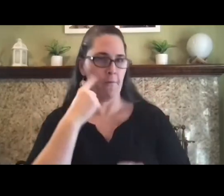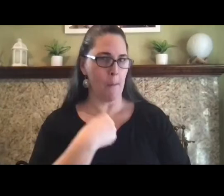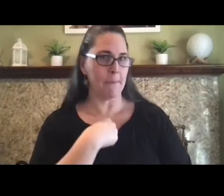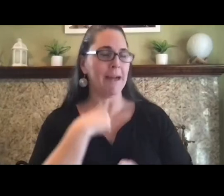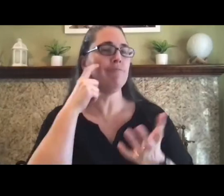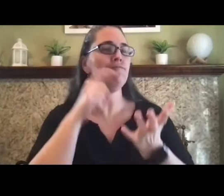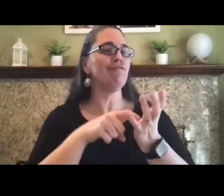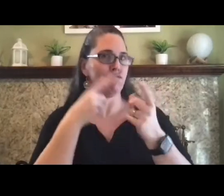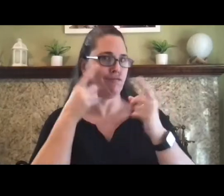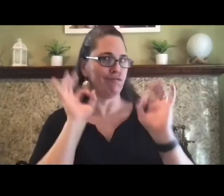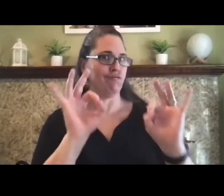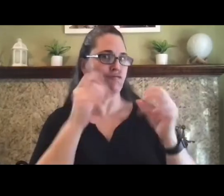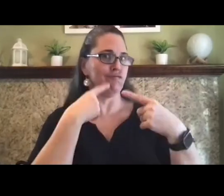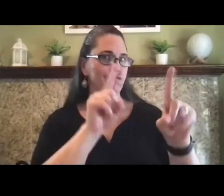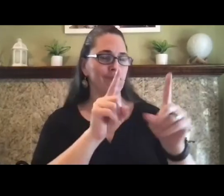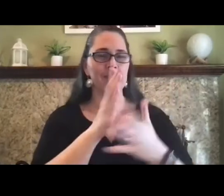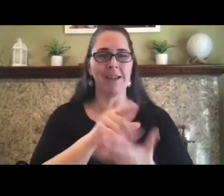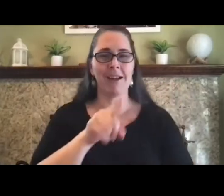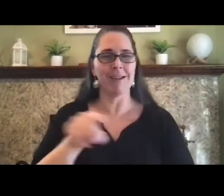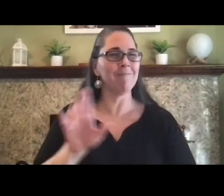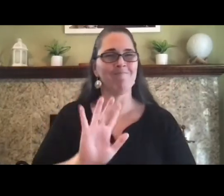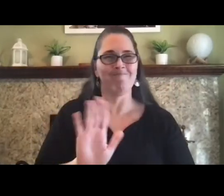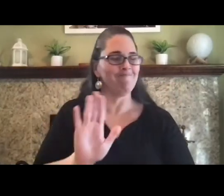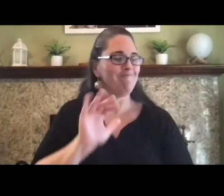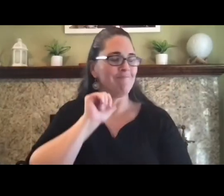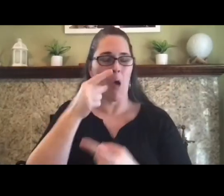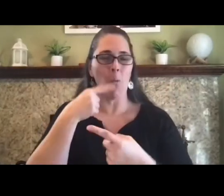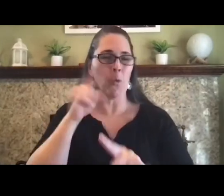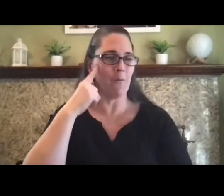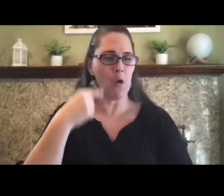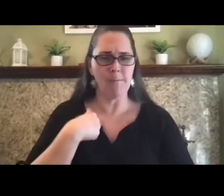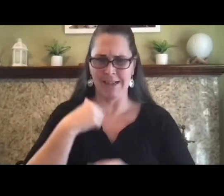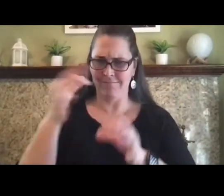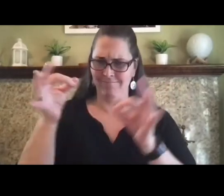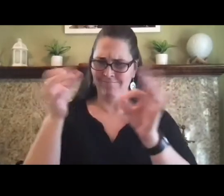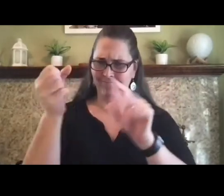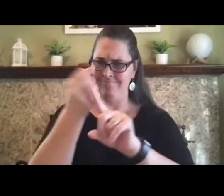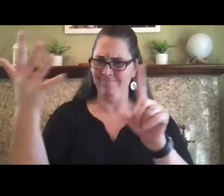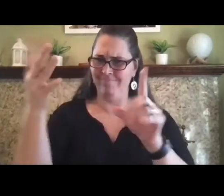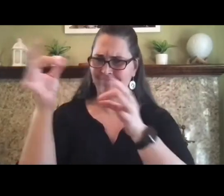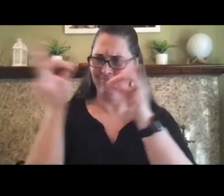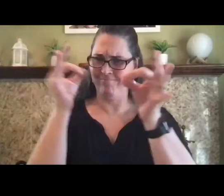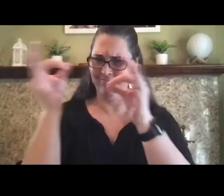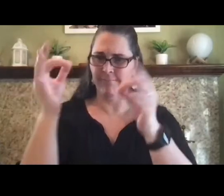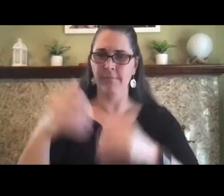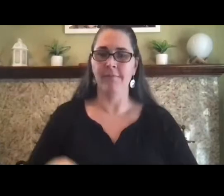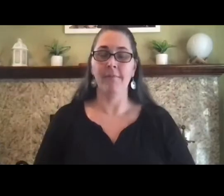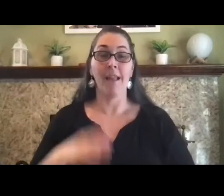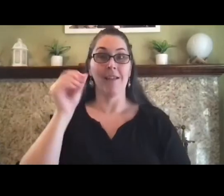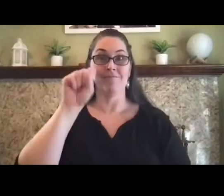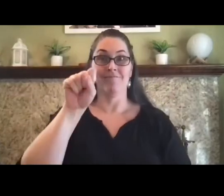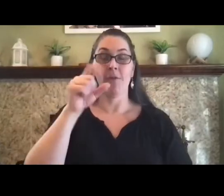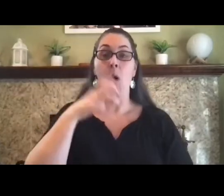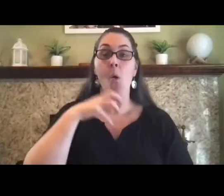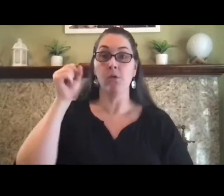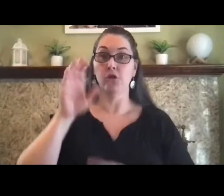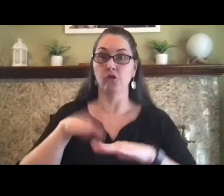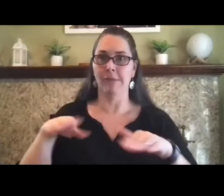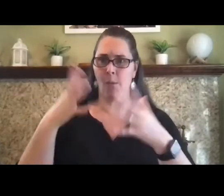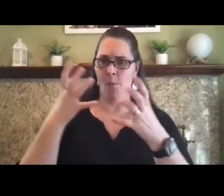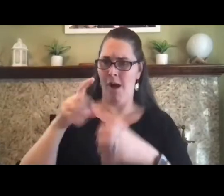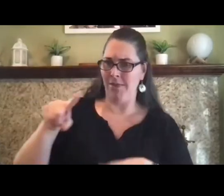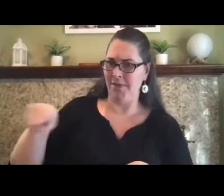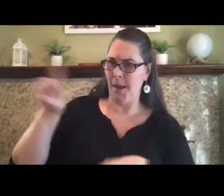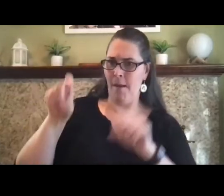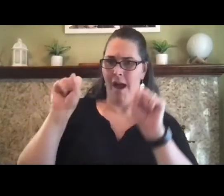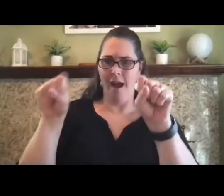and internalized. They are now able to express which skills they feel work for them and which do not. For that age, we want them to